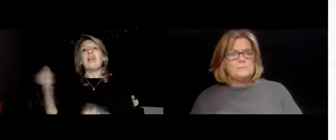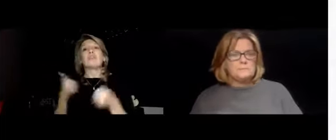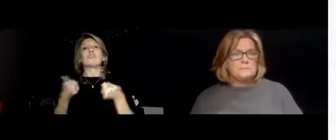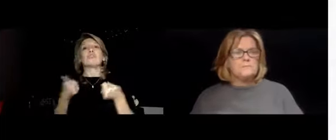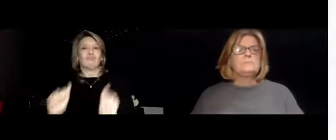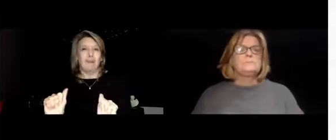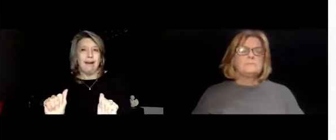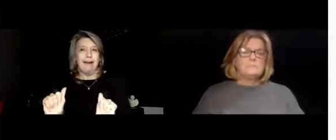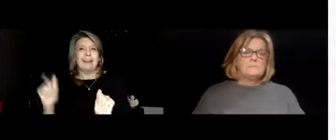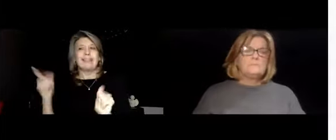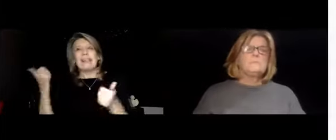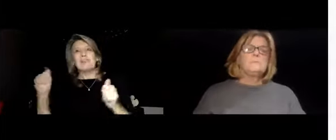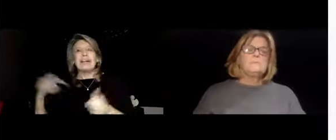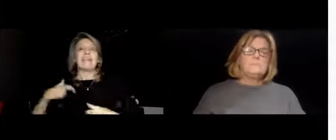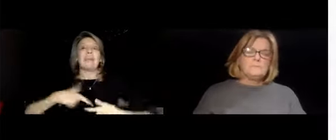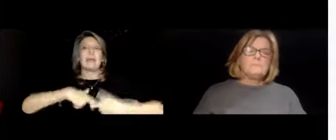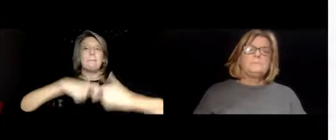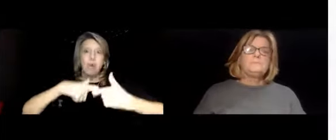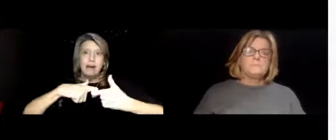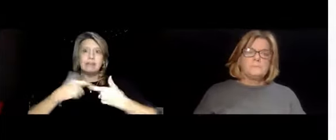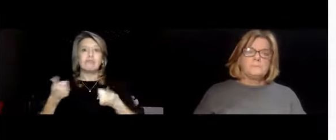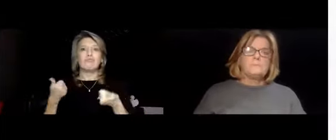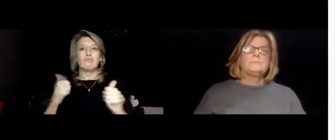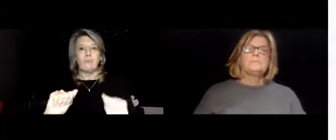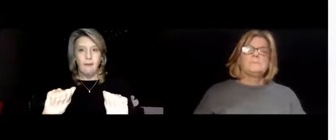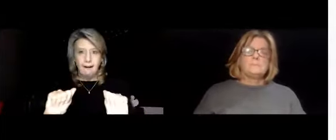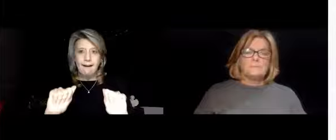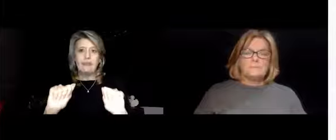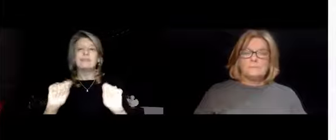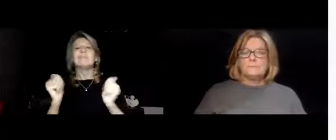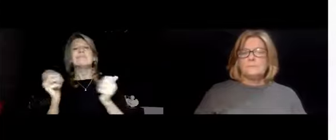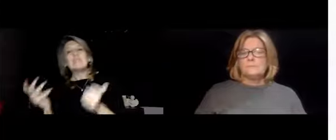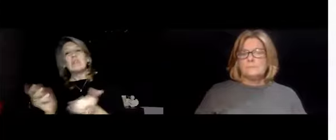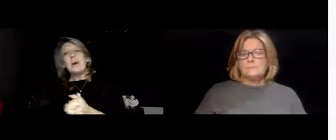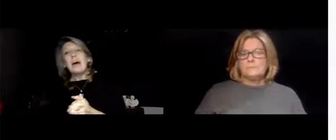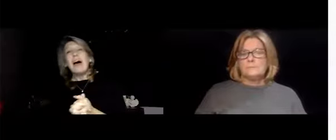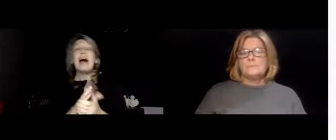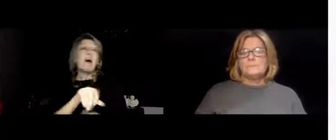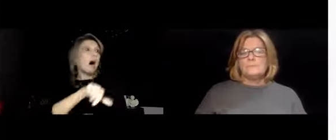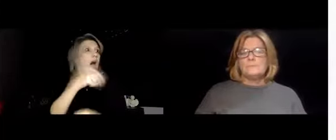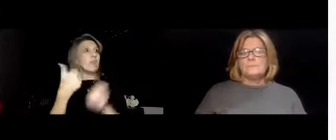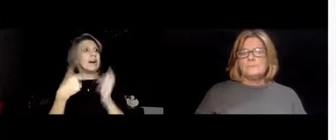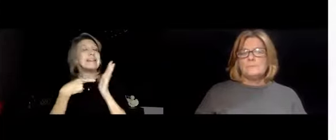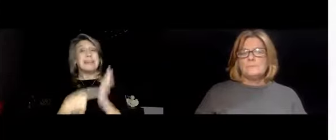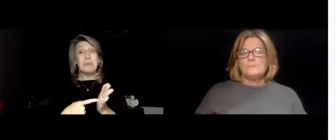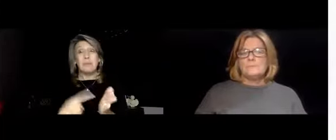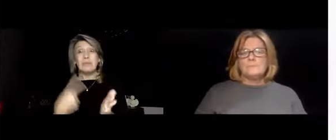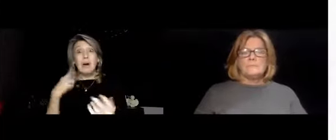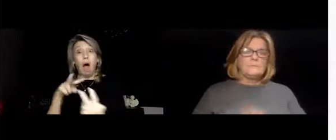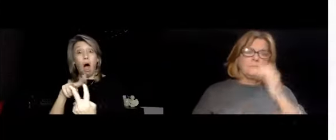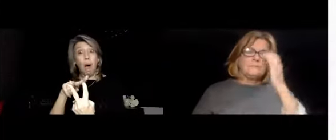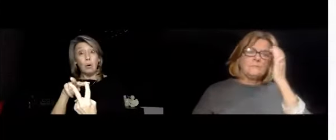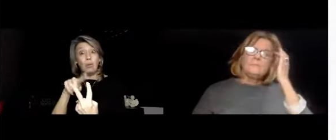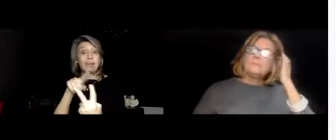responsibility. And others have tried. Maybe they give me a break and are able to interpret during that